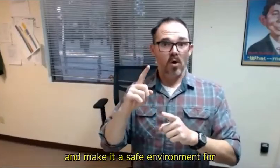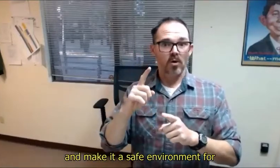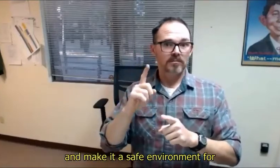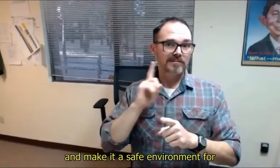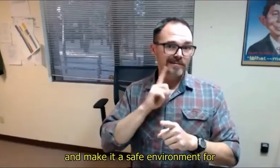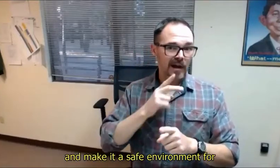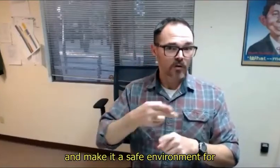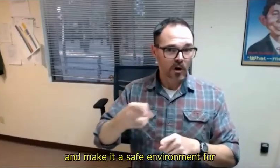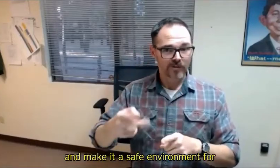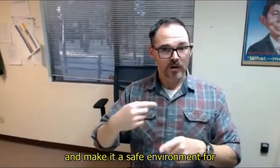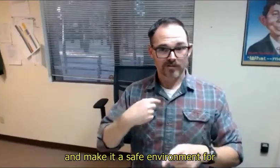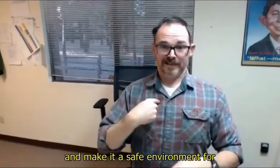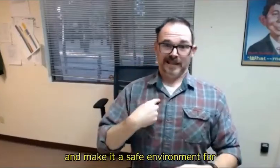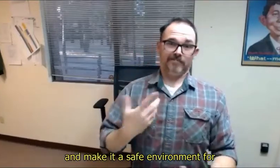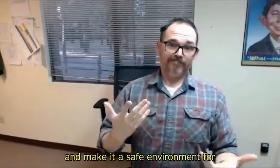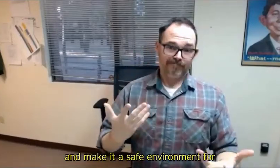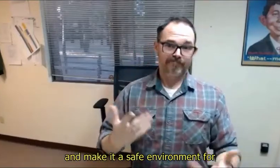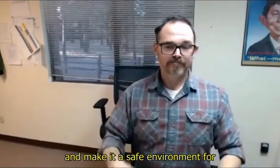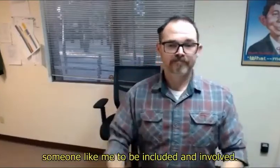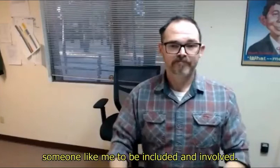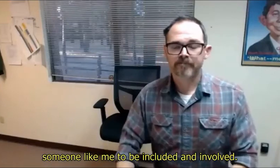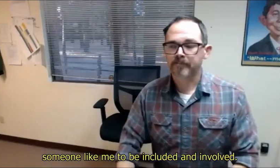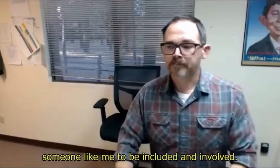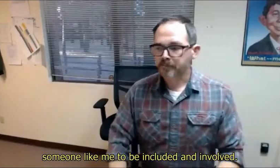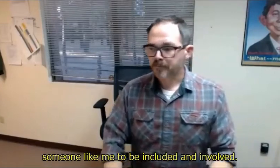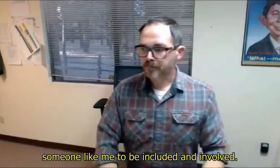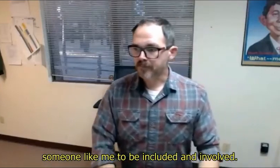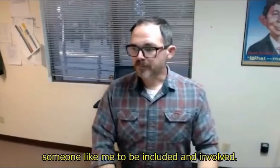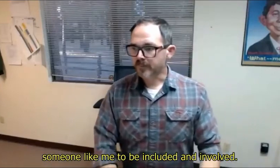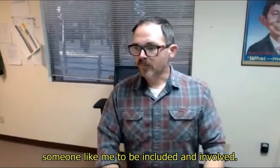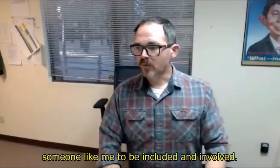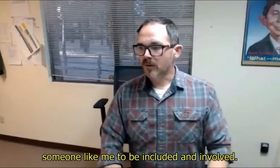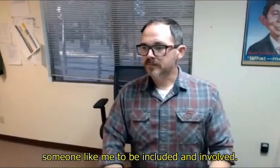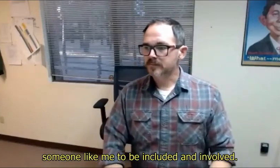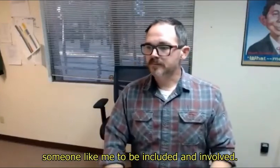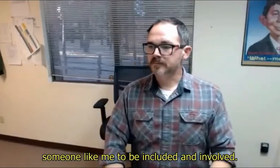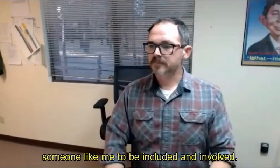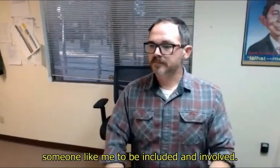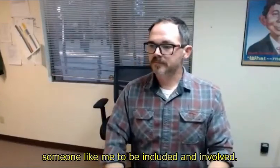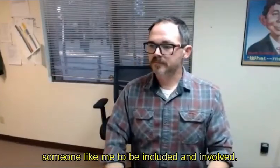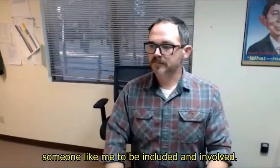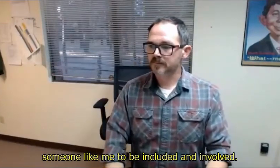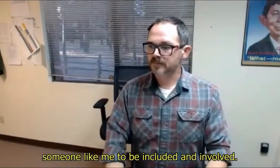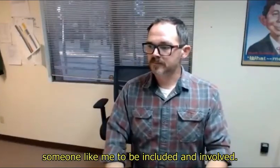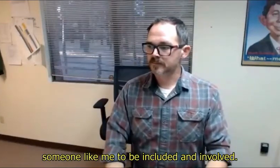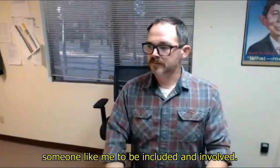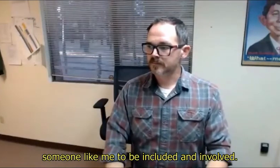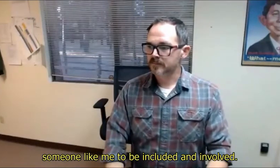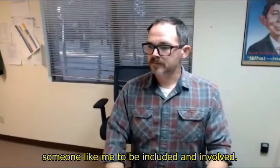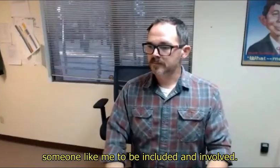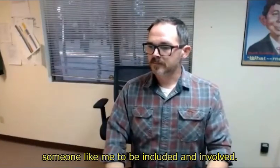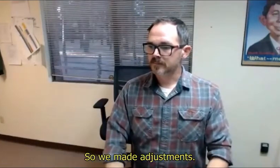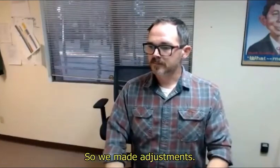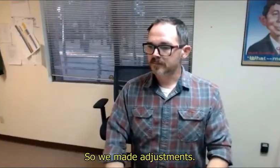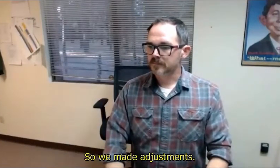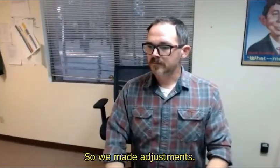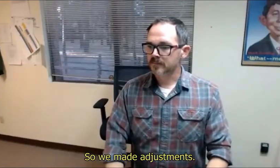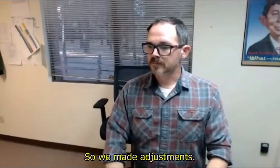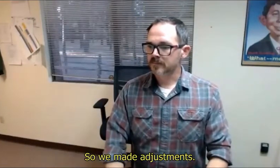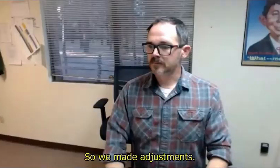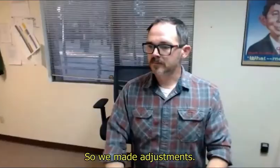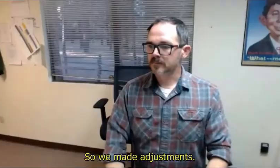and make it a safe environment for someone like me to be included and involved. So we